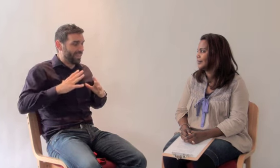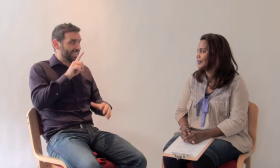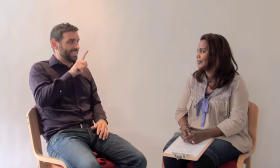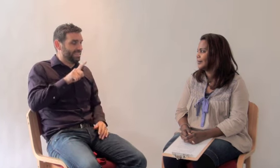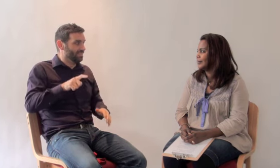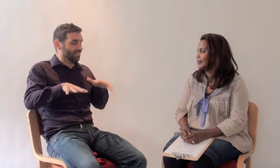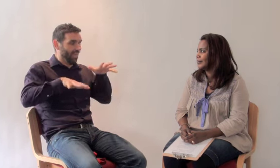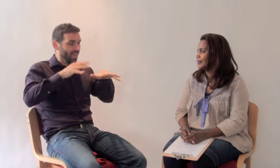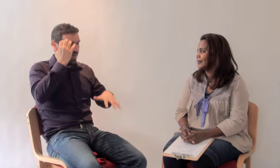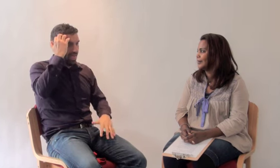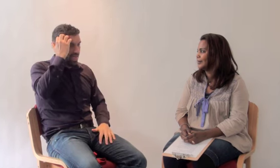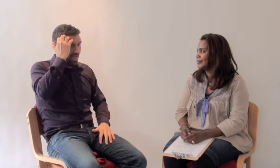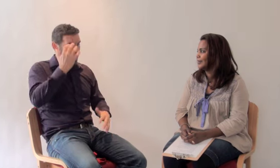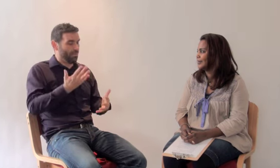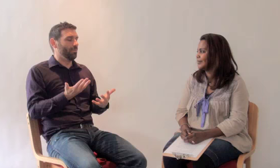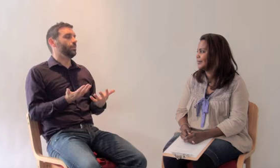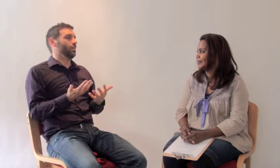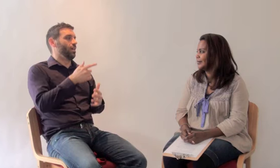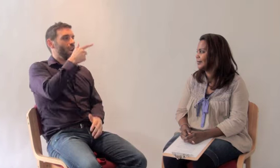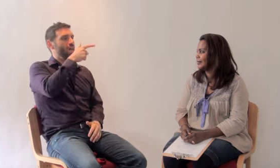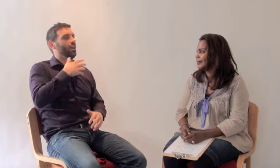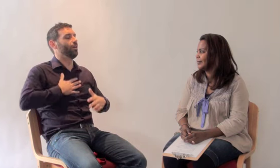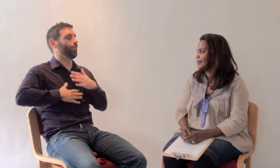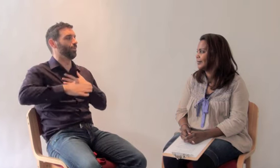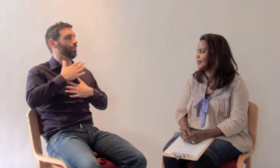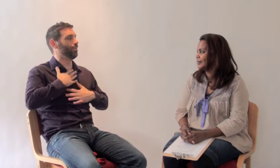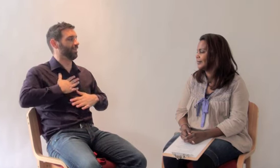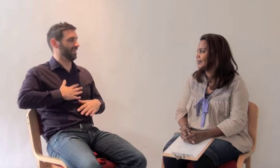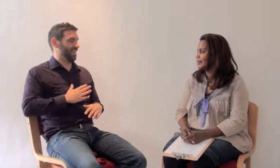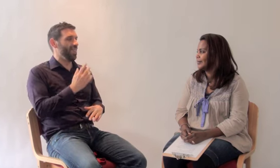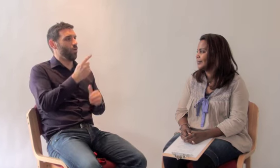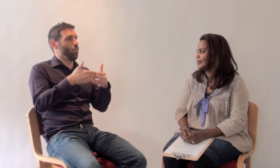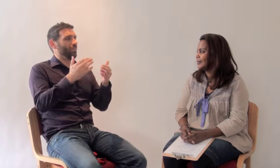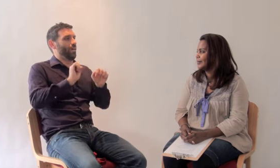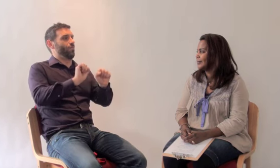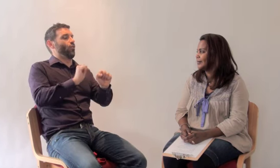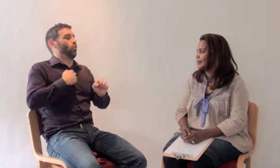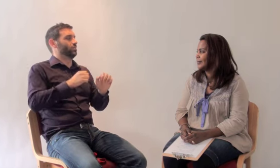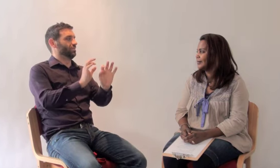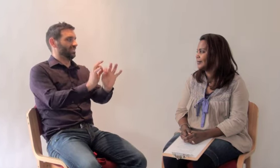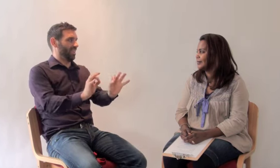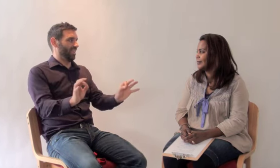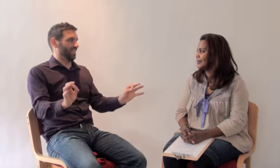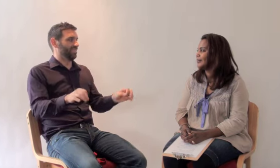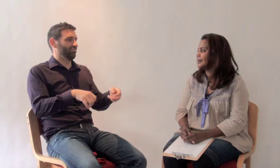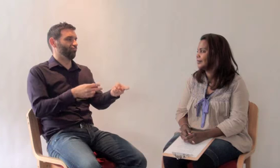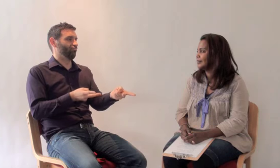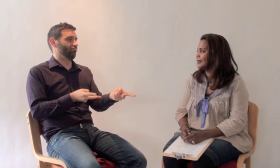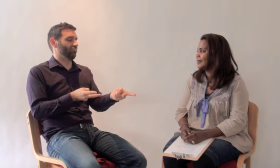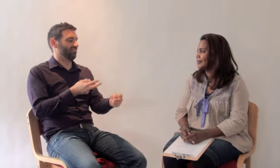thinking, my God, I've only got one day. Am I ready for this? Luckily, I managed to calm down again. You know, and then the day before